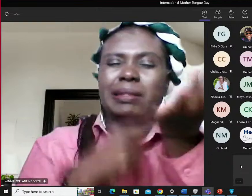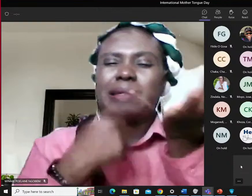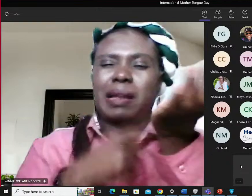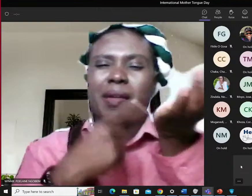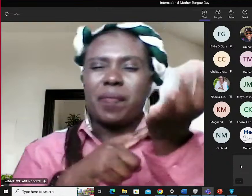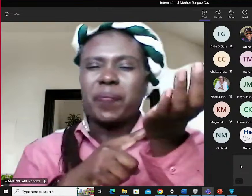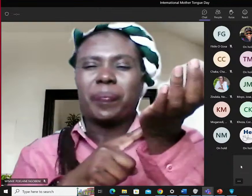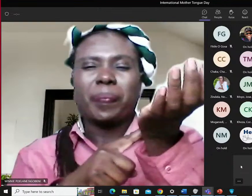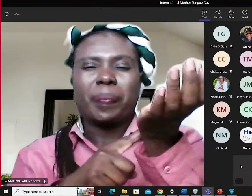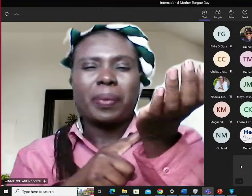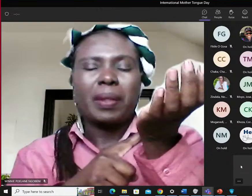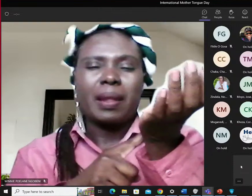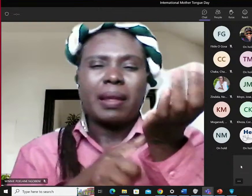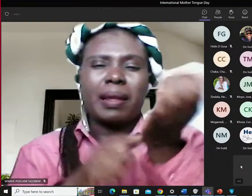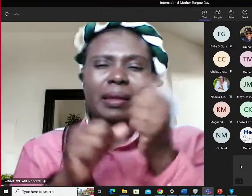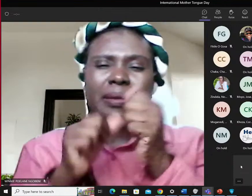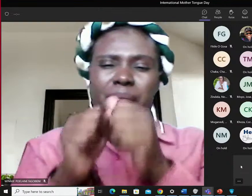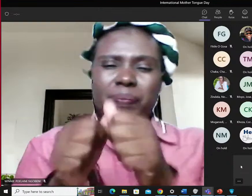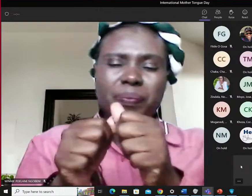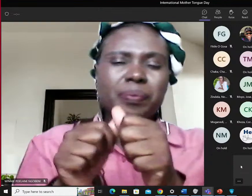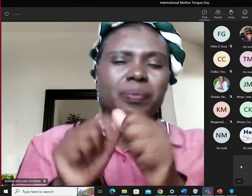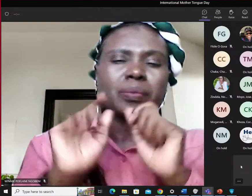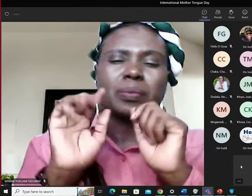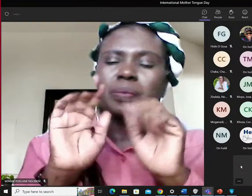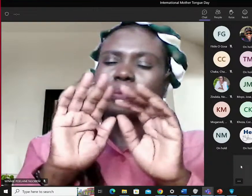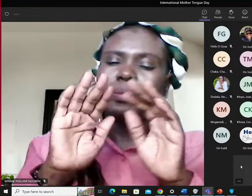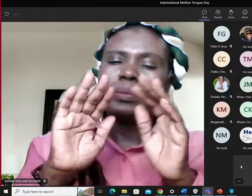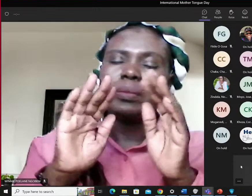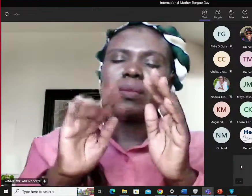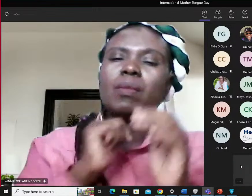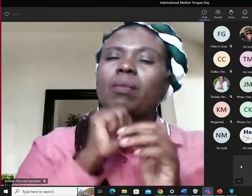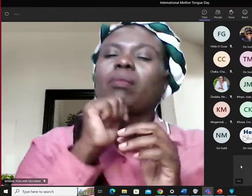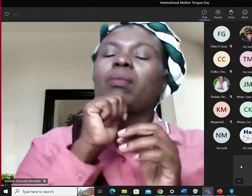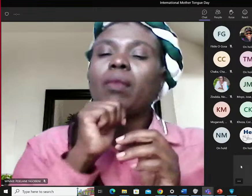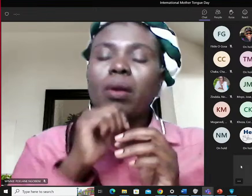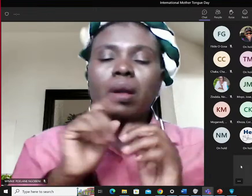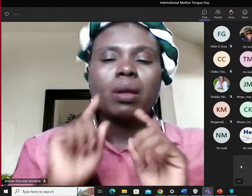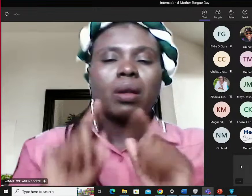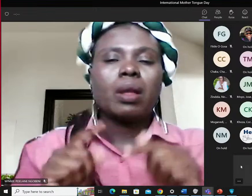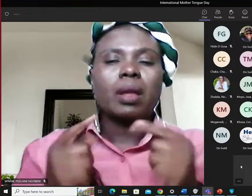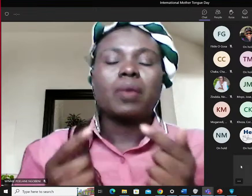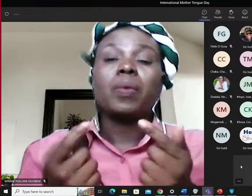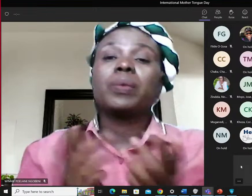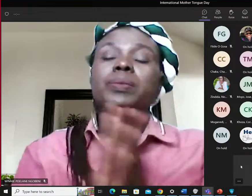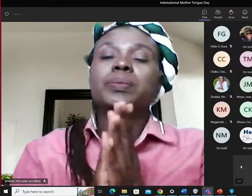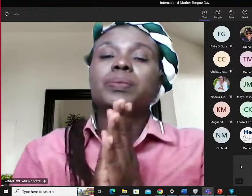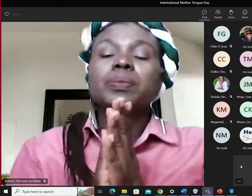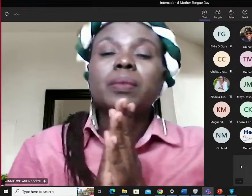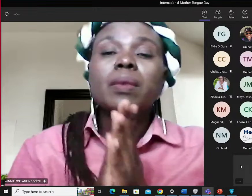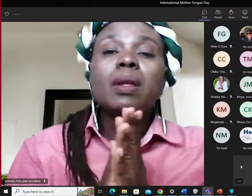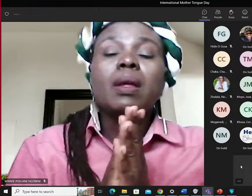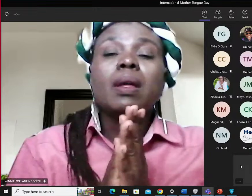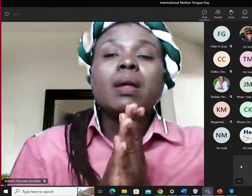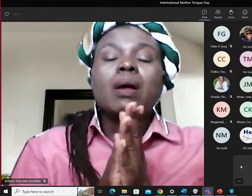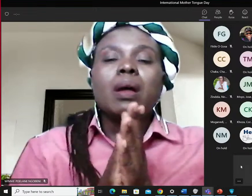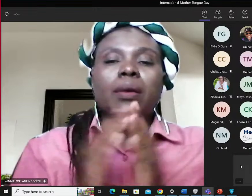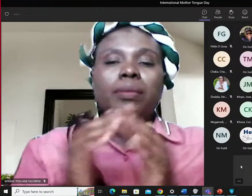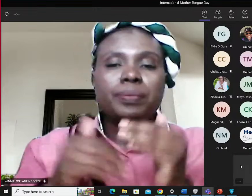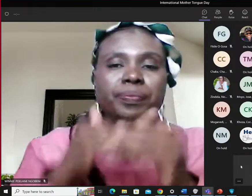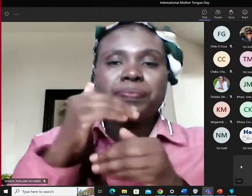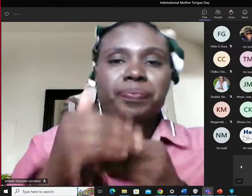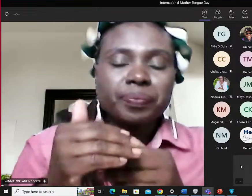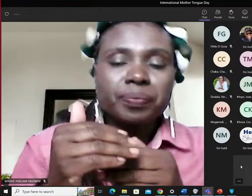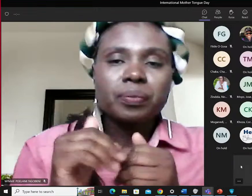capacity challenges, no modules were translated from my home college. Then let's fast forward to the